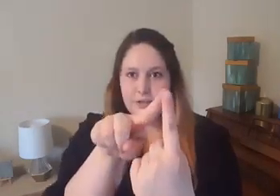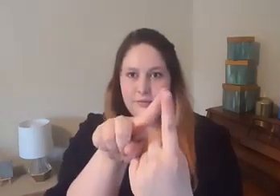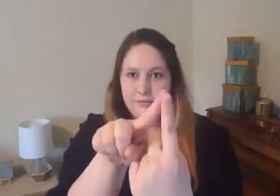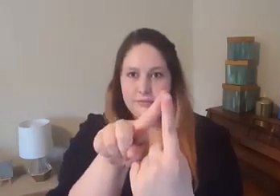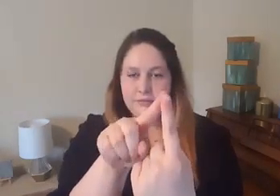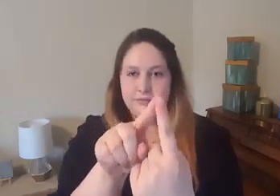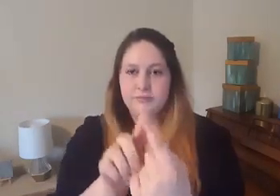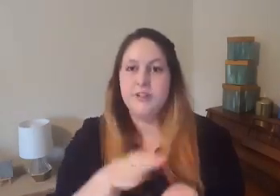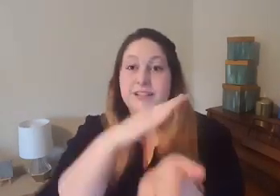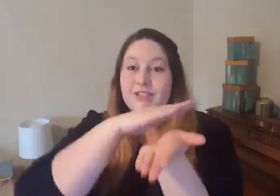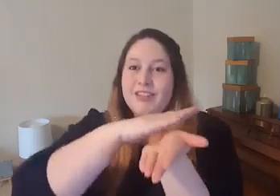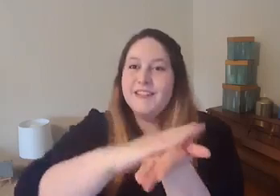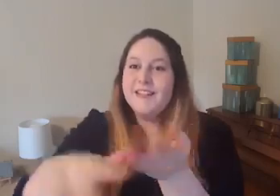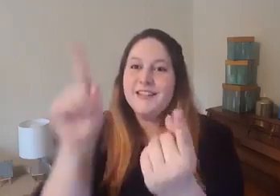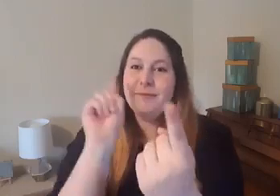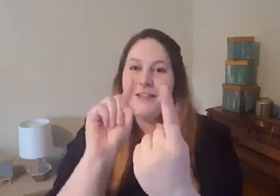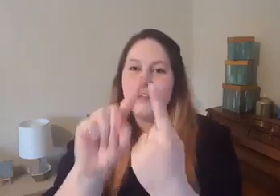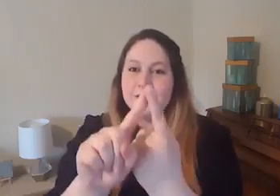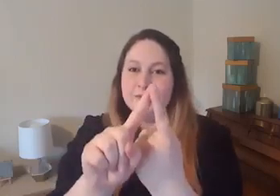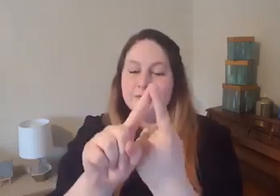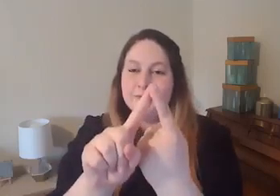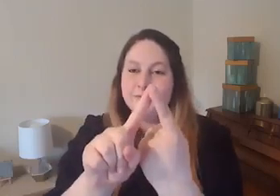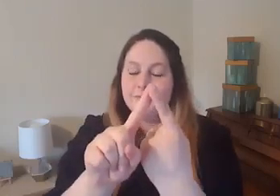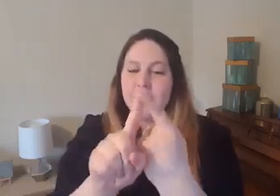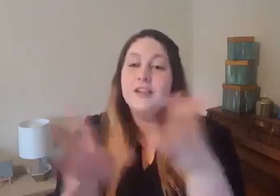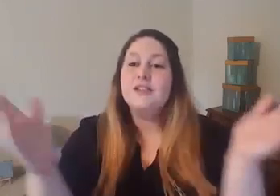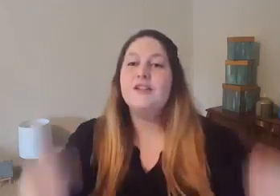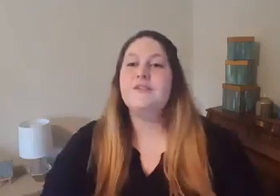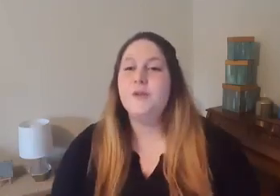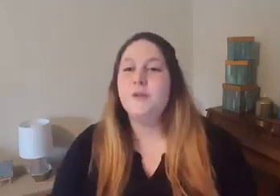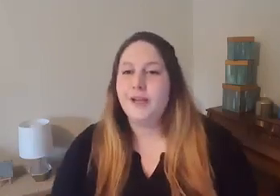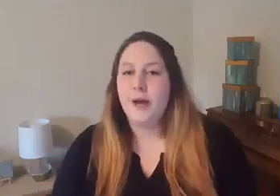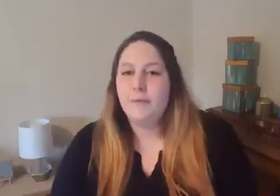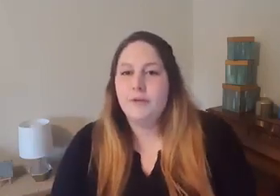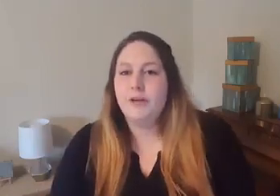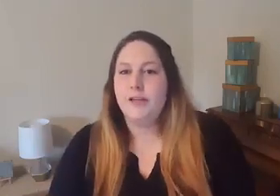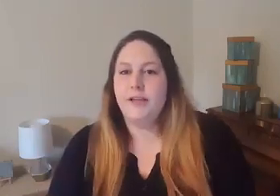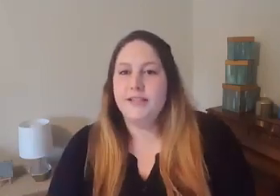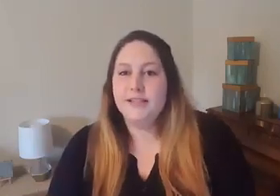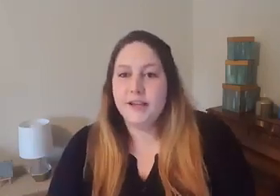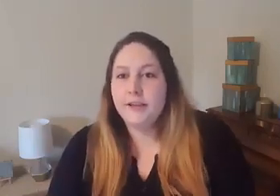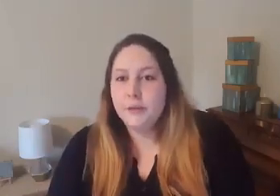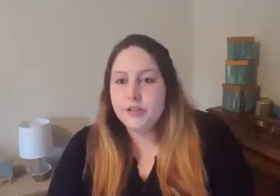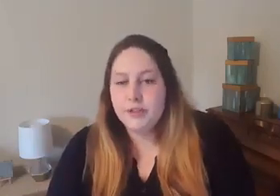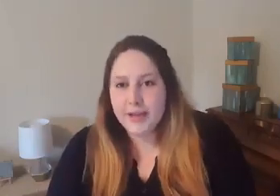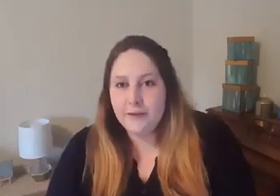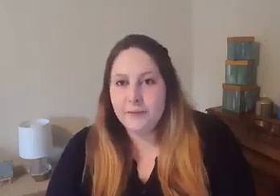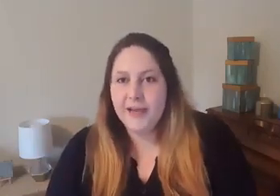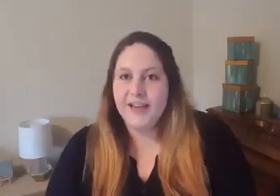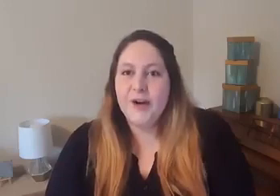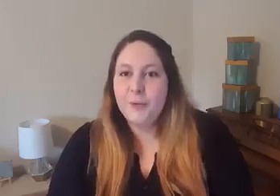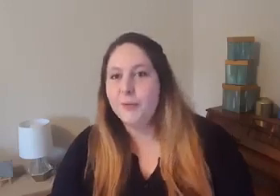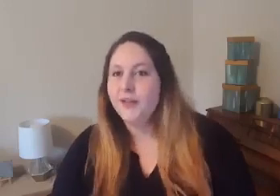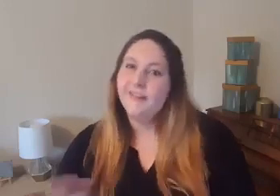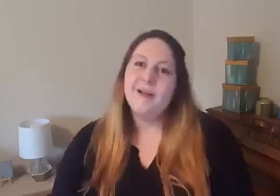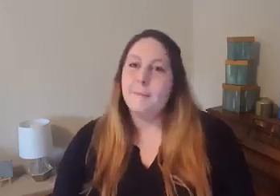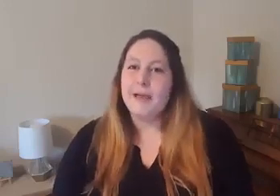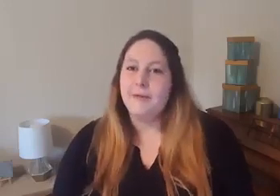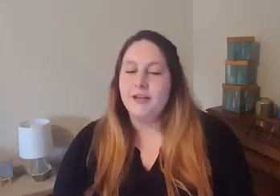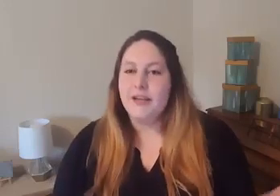you. So it's nice to meet you. So there's a few little helpful greetings in sign language and the alphabet, and I hope maybe you can have